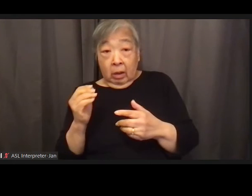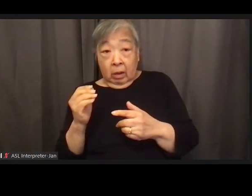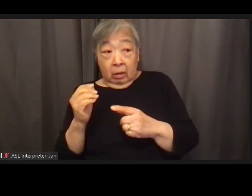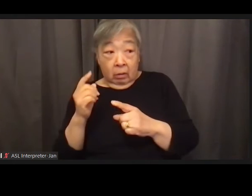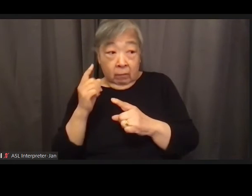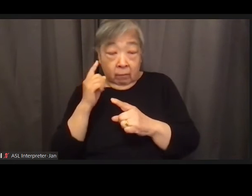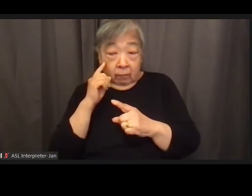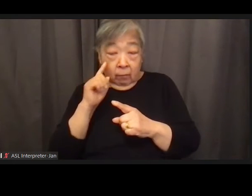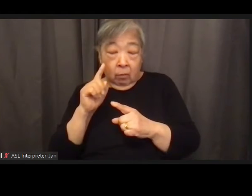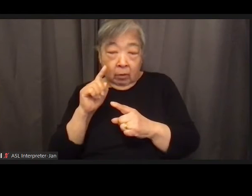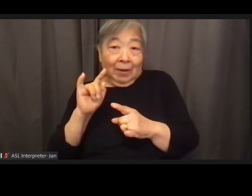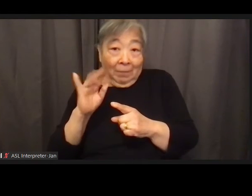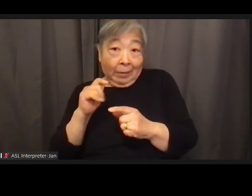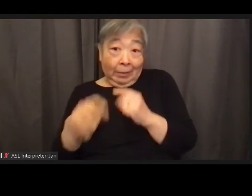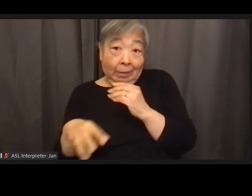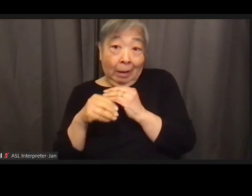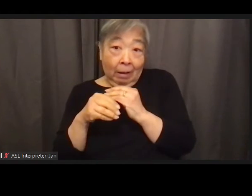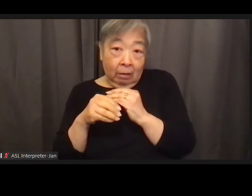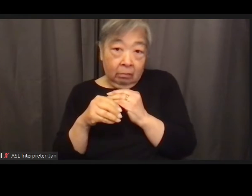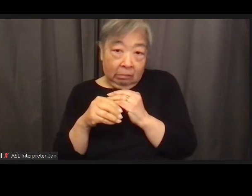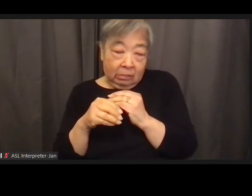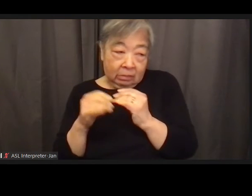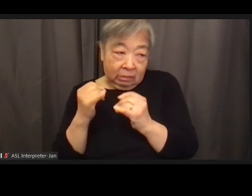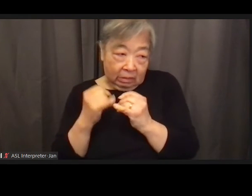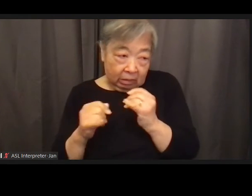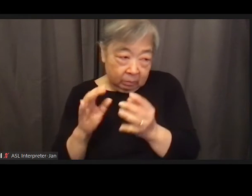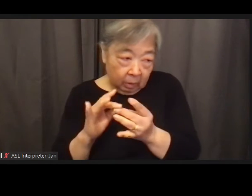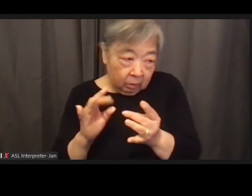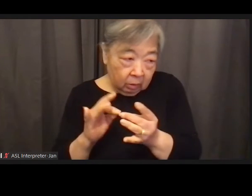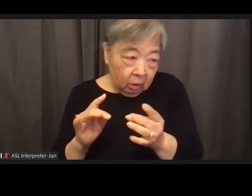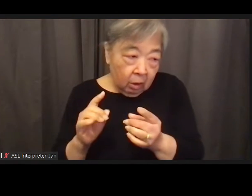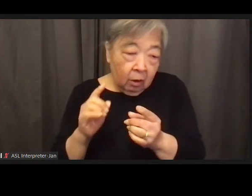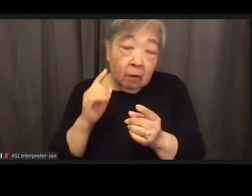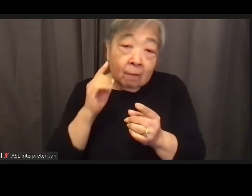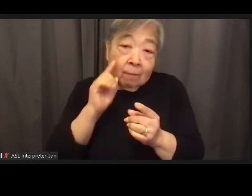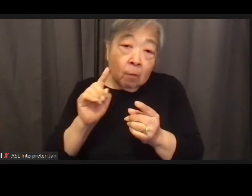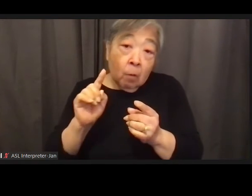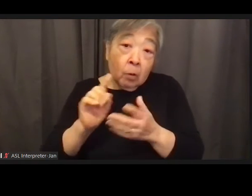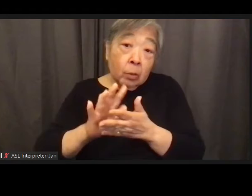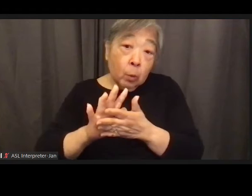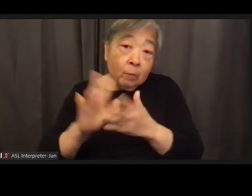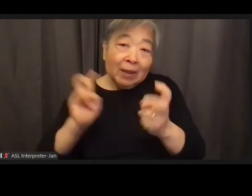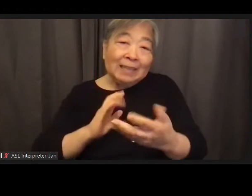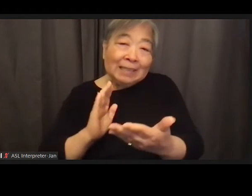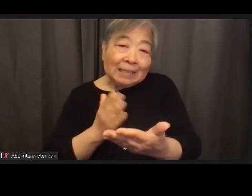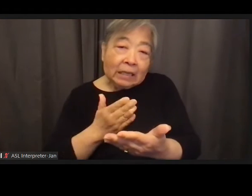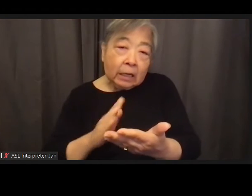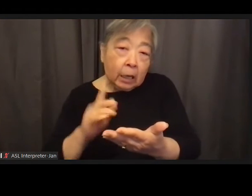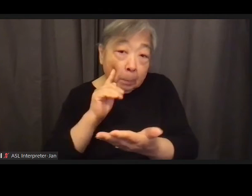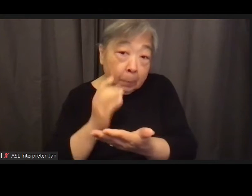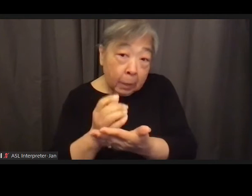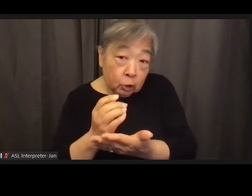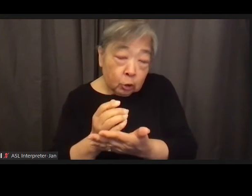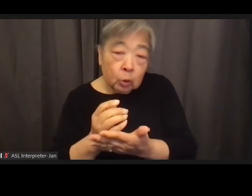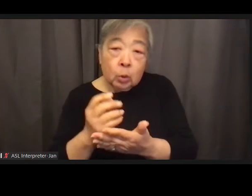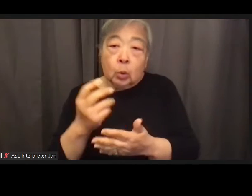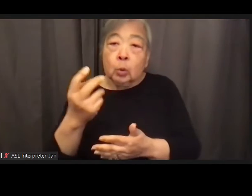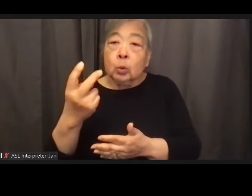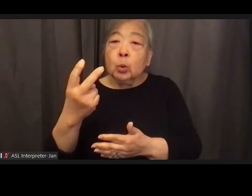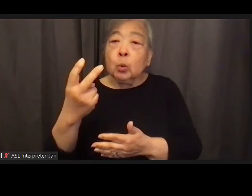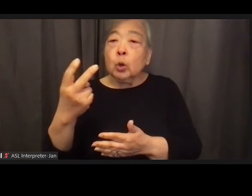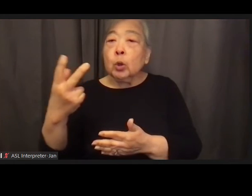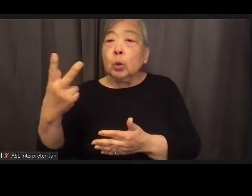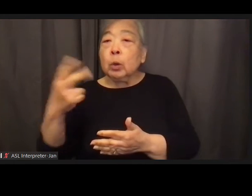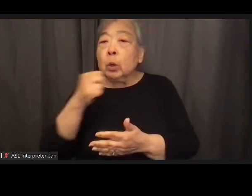If I might just add this last bit, in the case of singing pictures, two or three women gave up the art